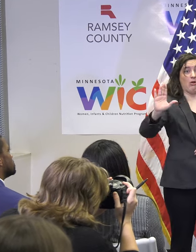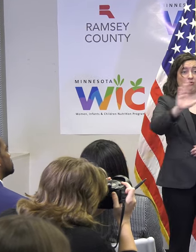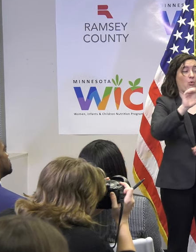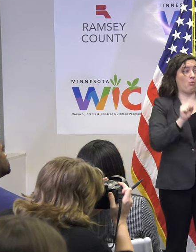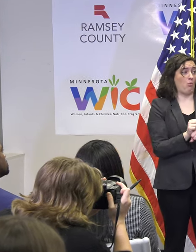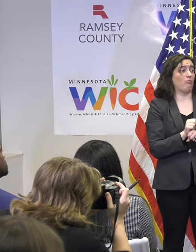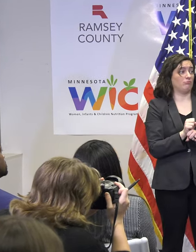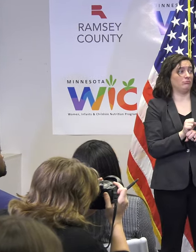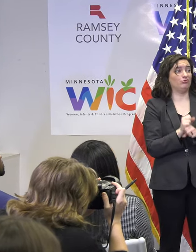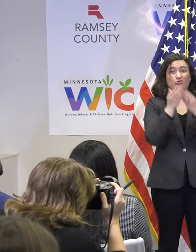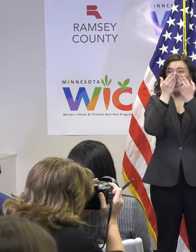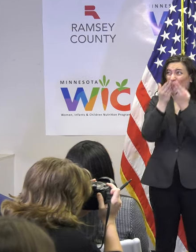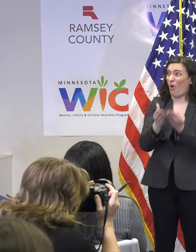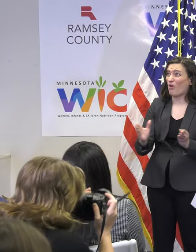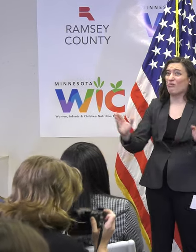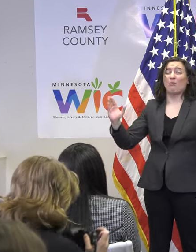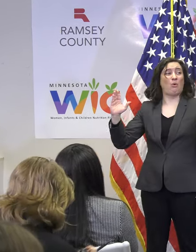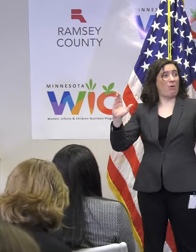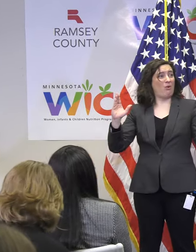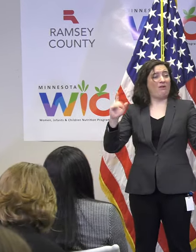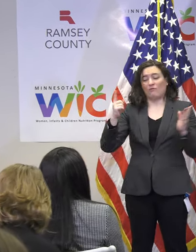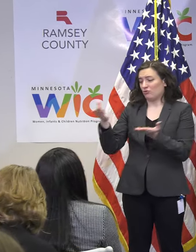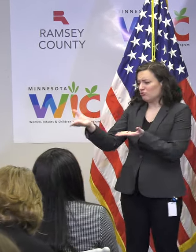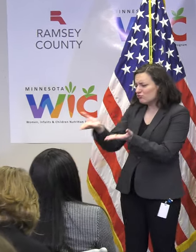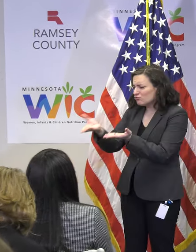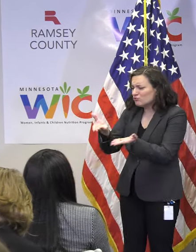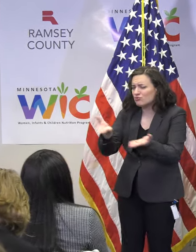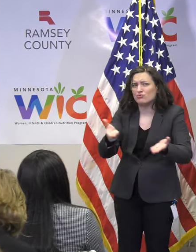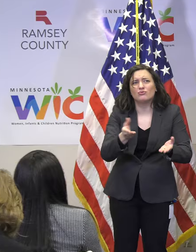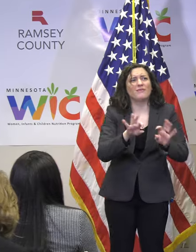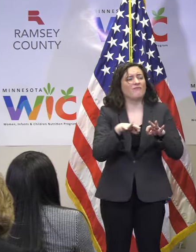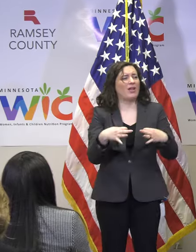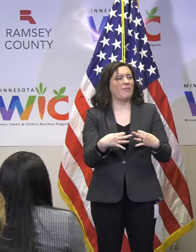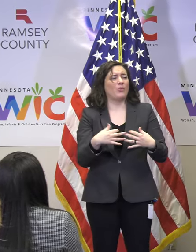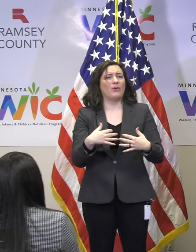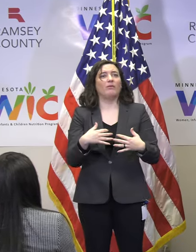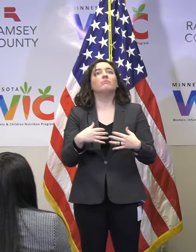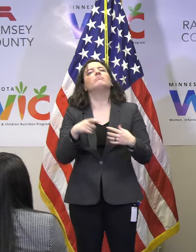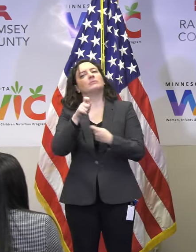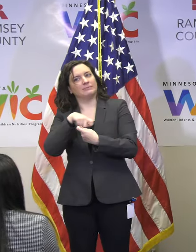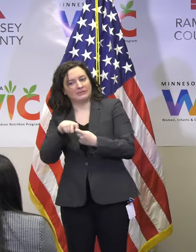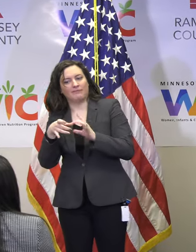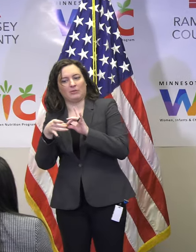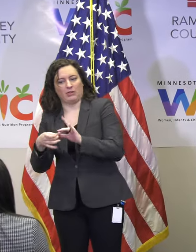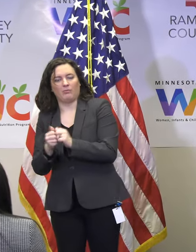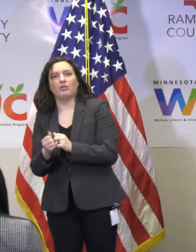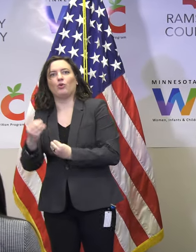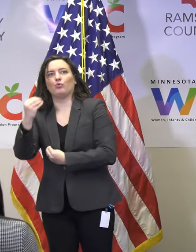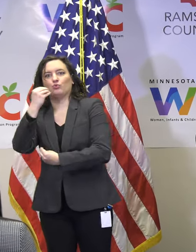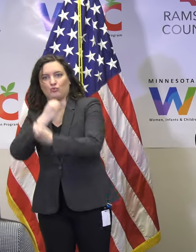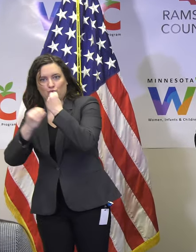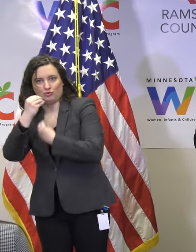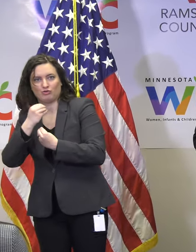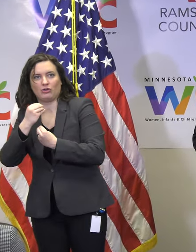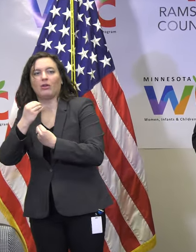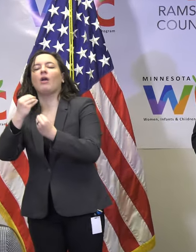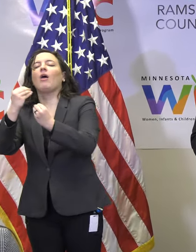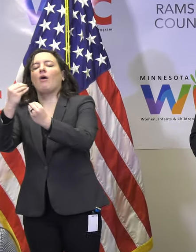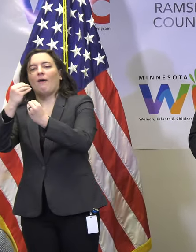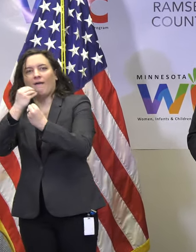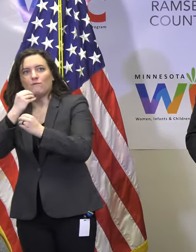it comes to serving families in need, particularly as it relates to nutrition and food